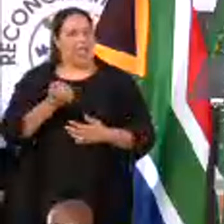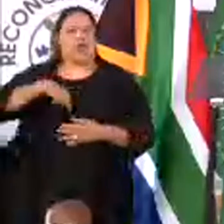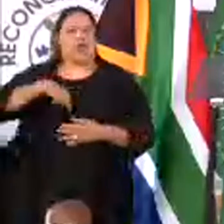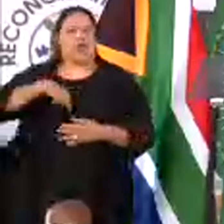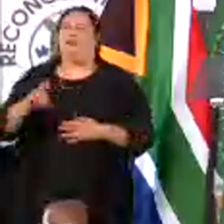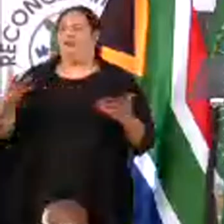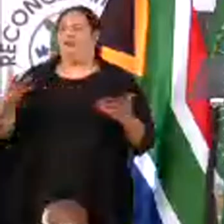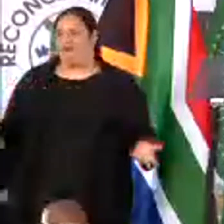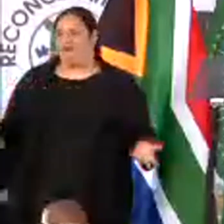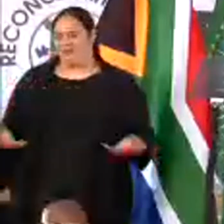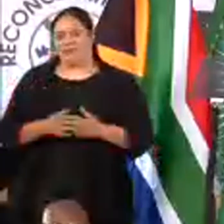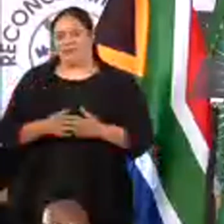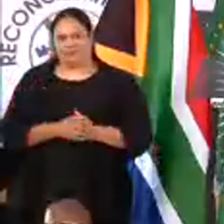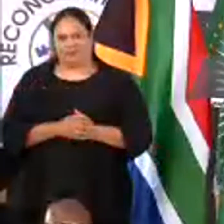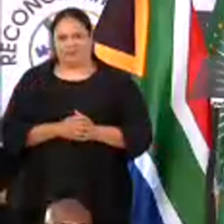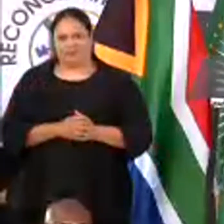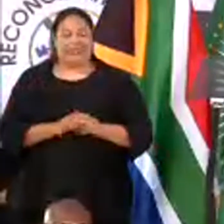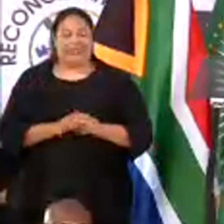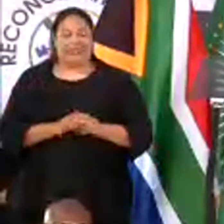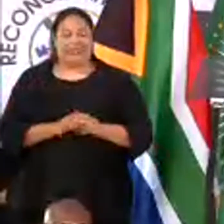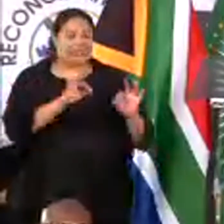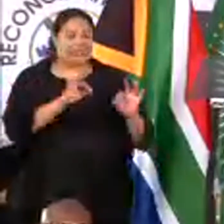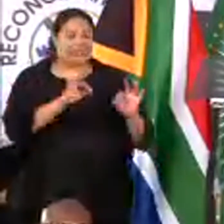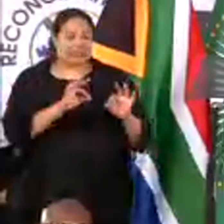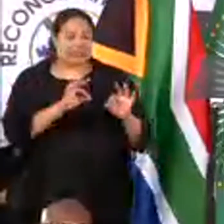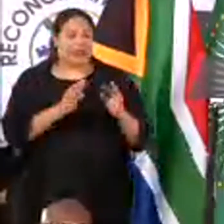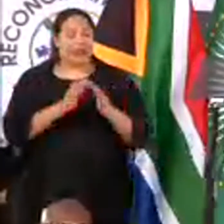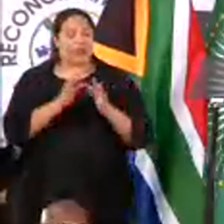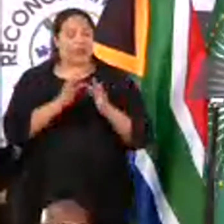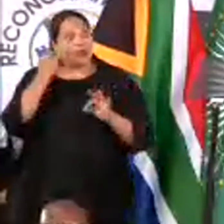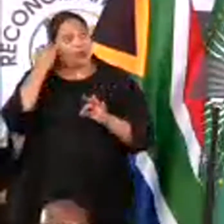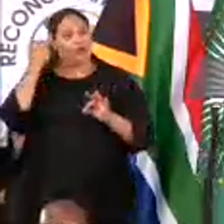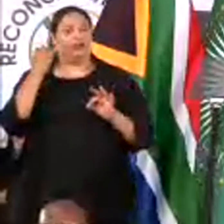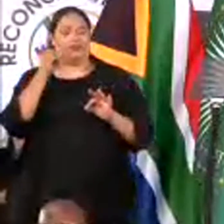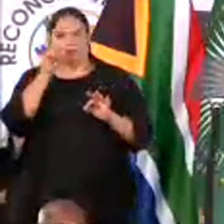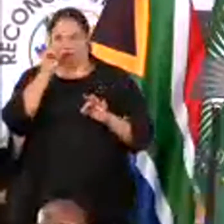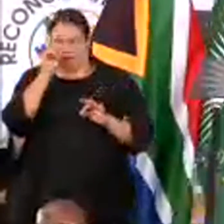are. Guided by this idea,